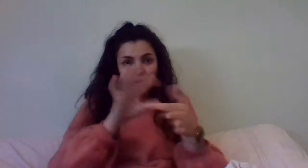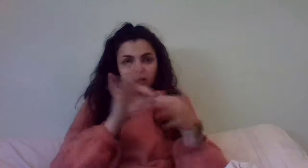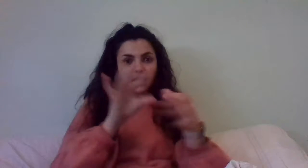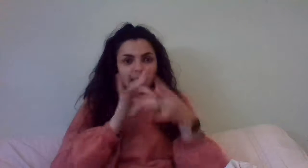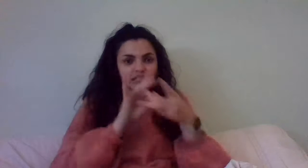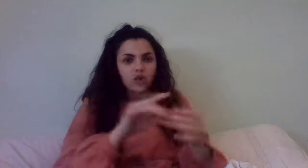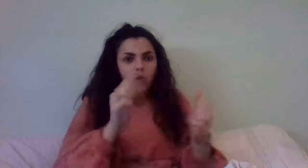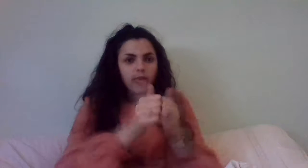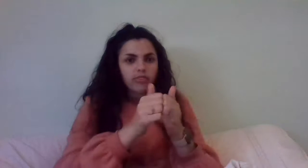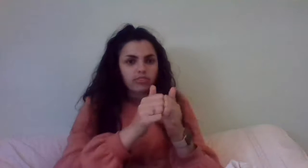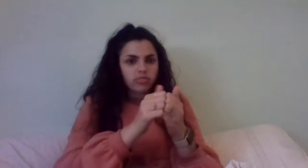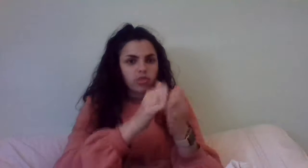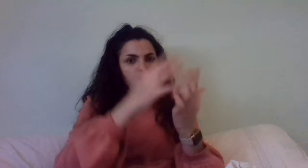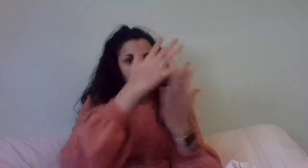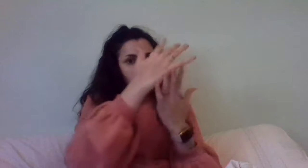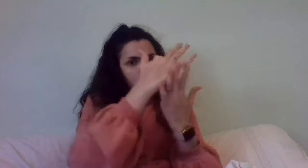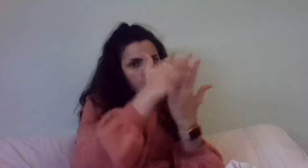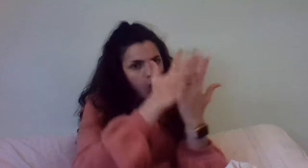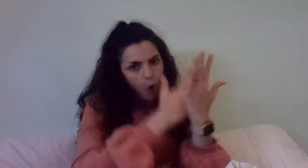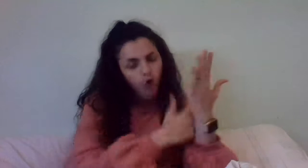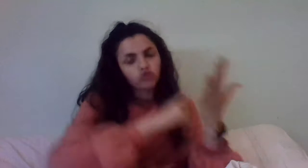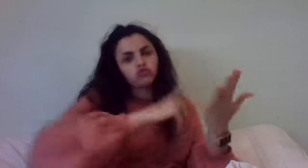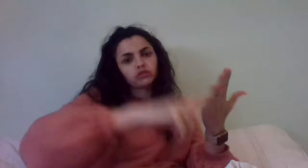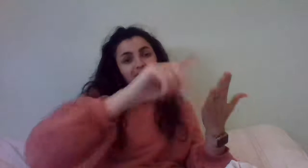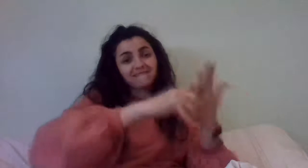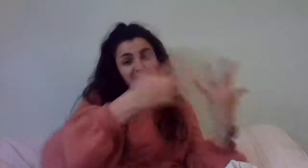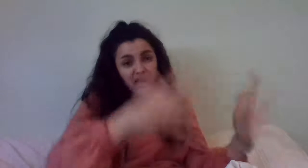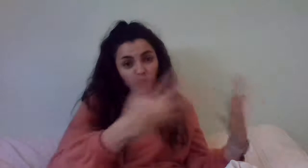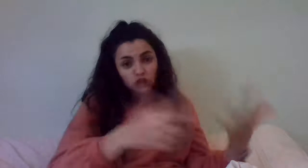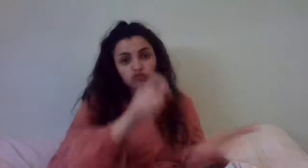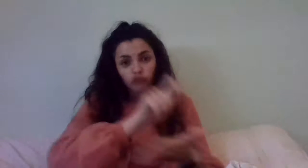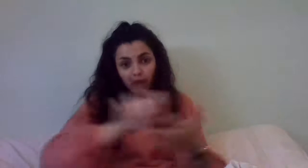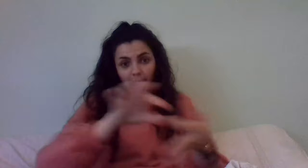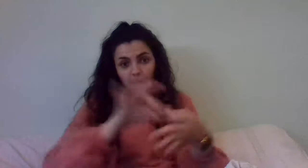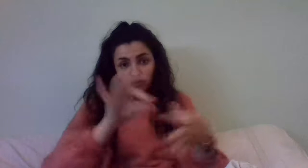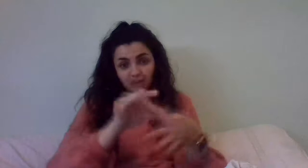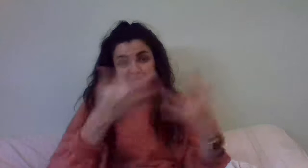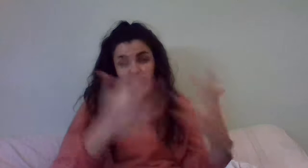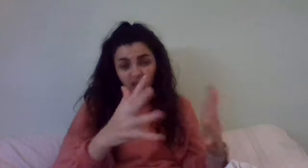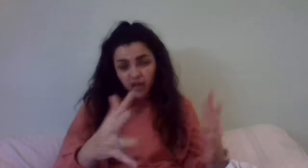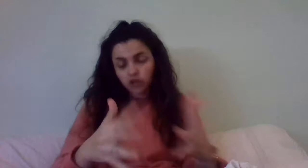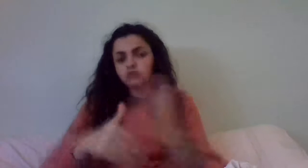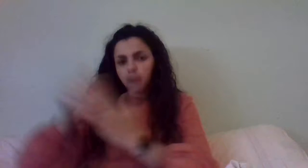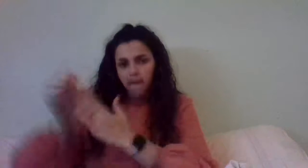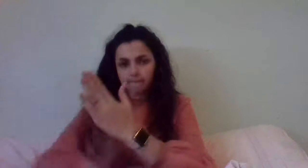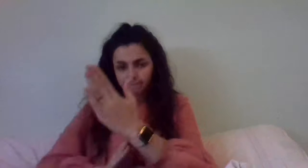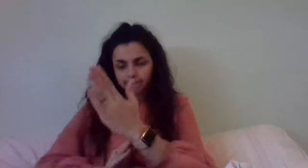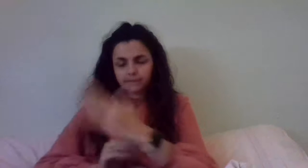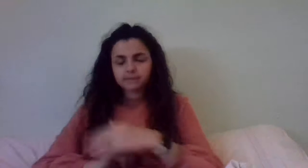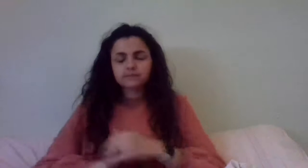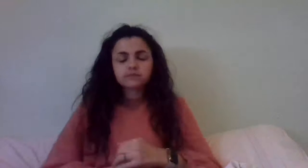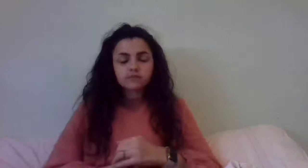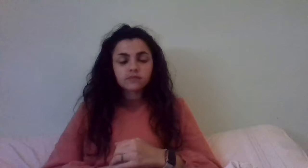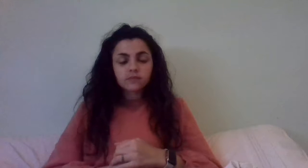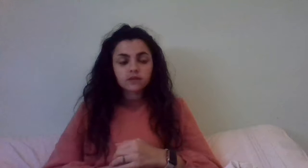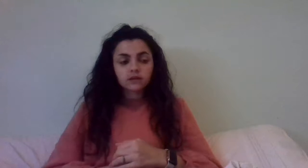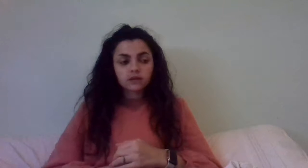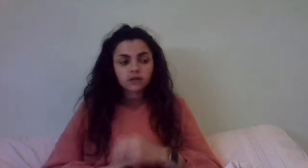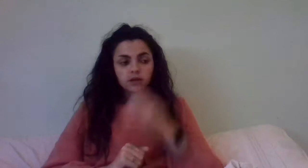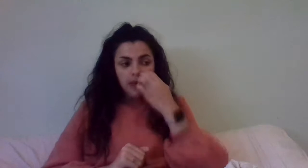the paintings came second. But one of the books that he was reading is a book from 1920 by